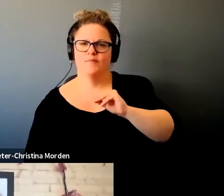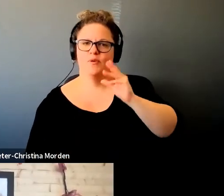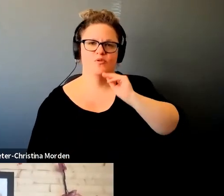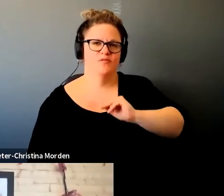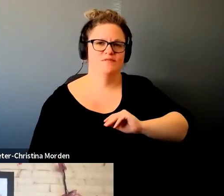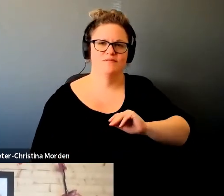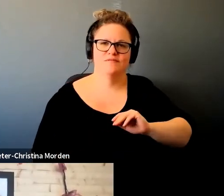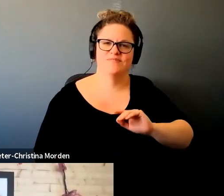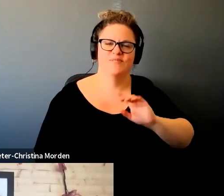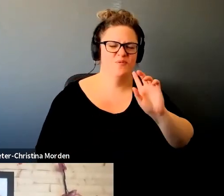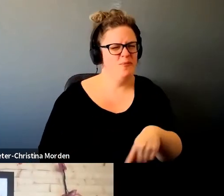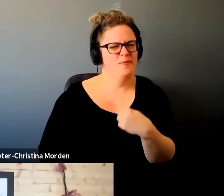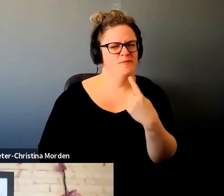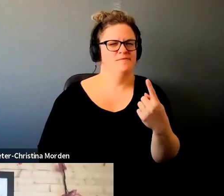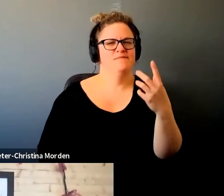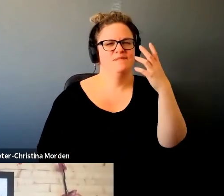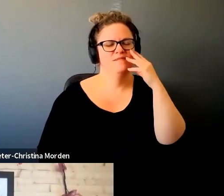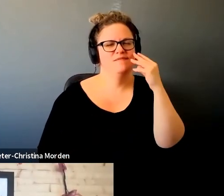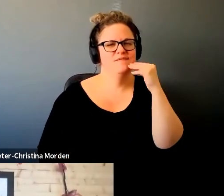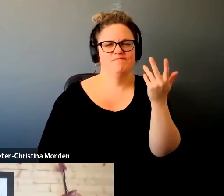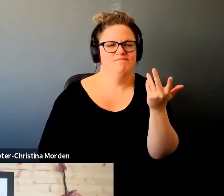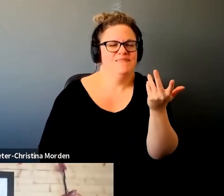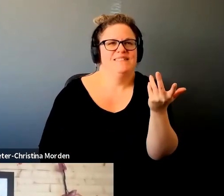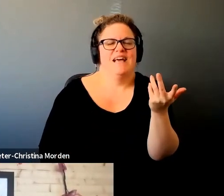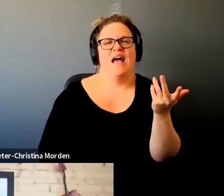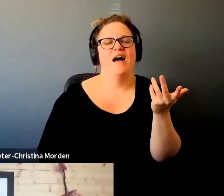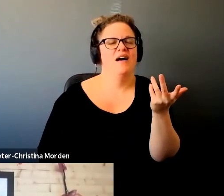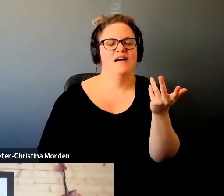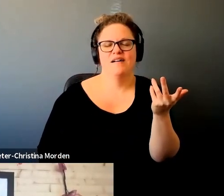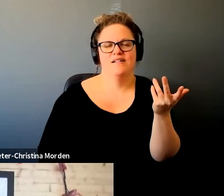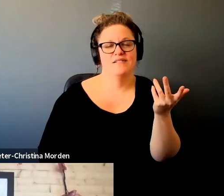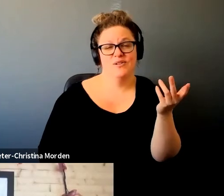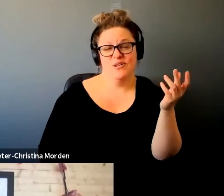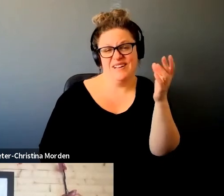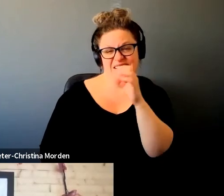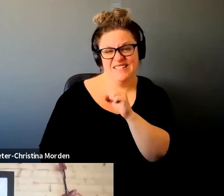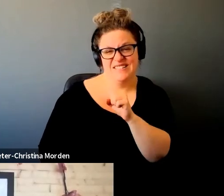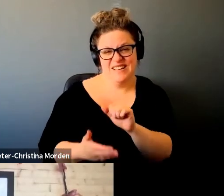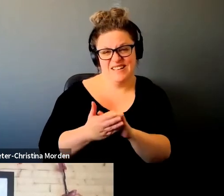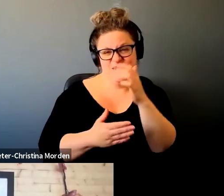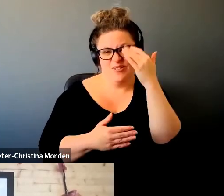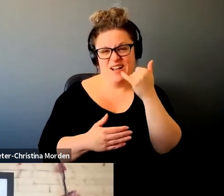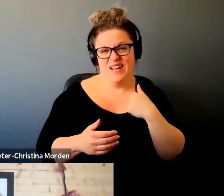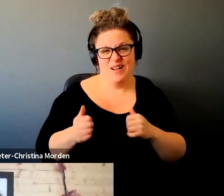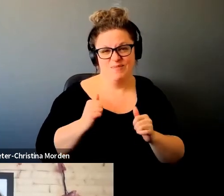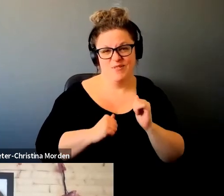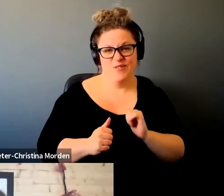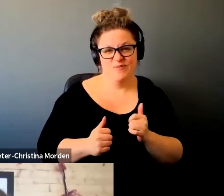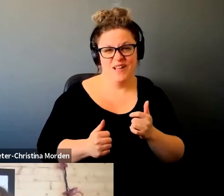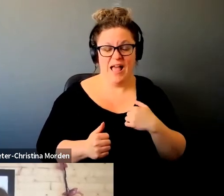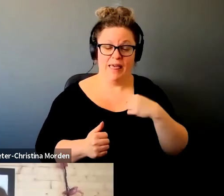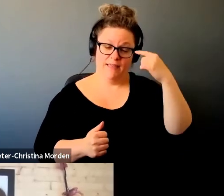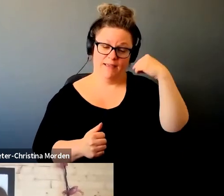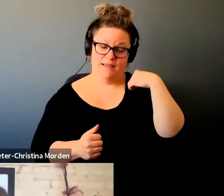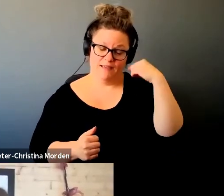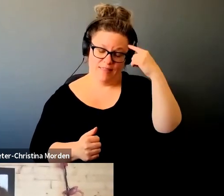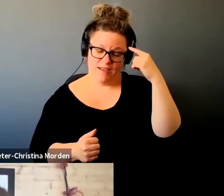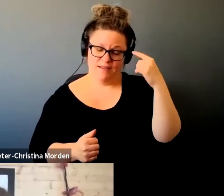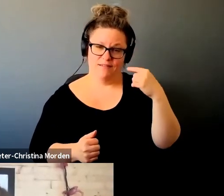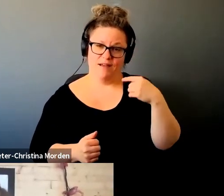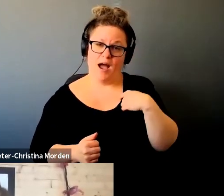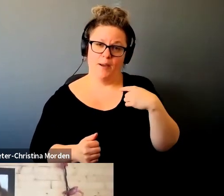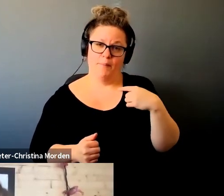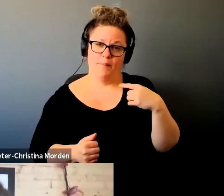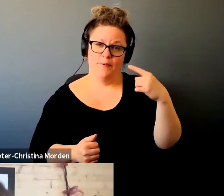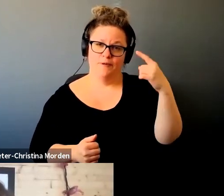And yeah, so I guess it kind of comes from mostly being a broken, psychologically damaged human, but I